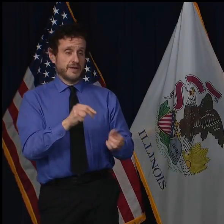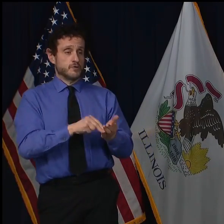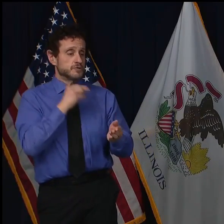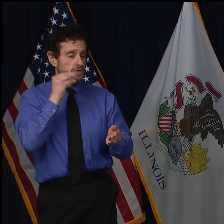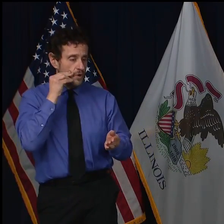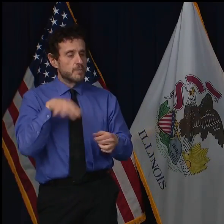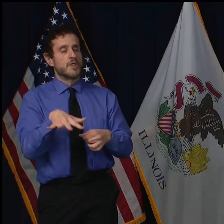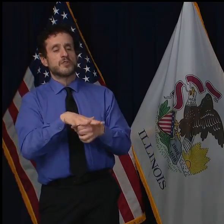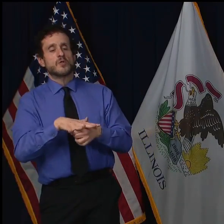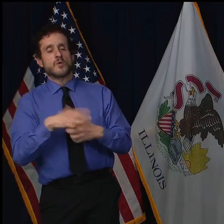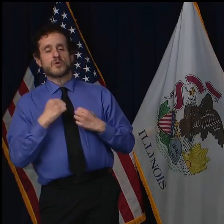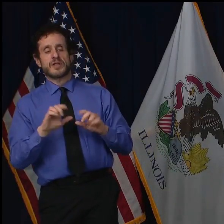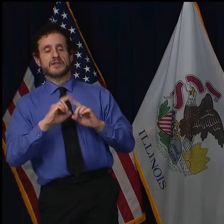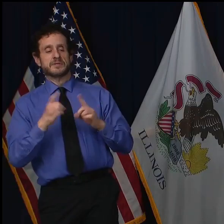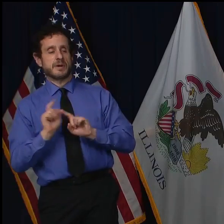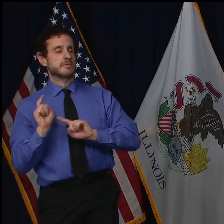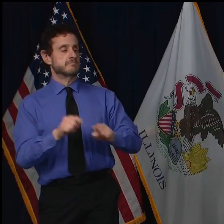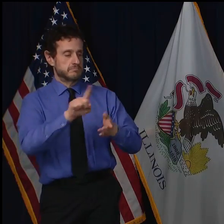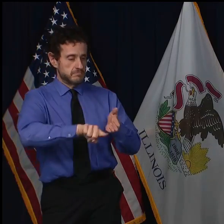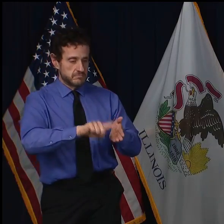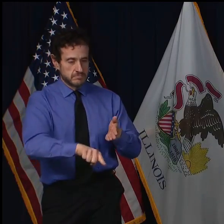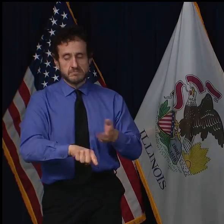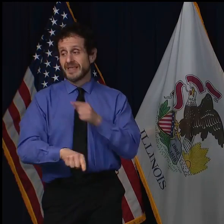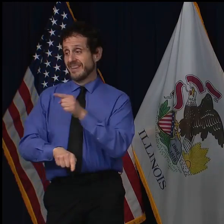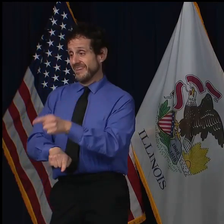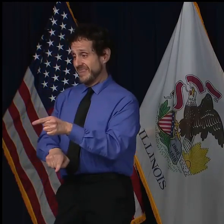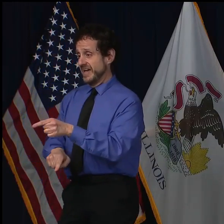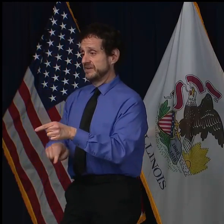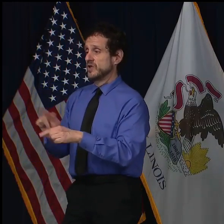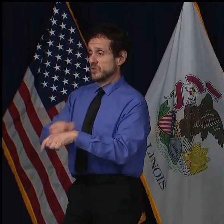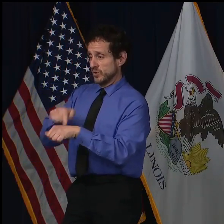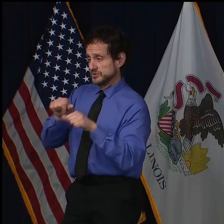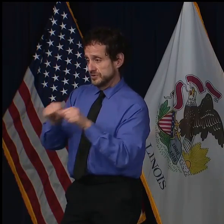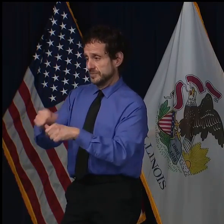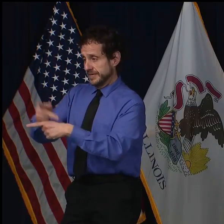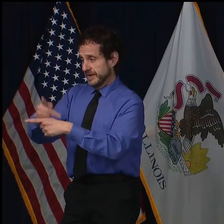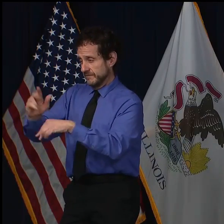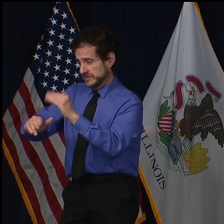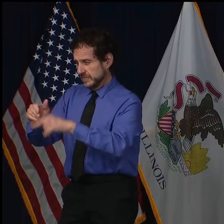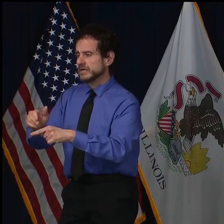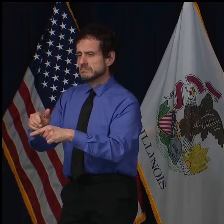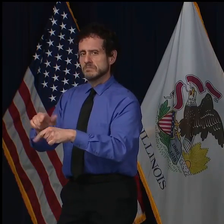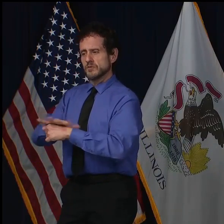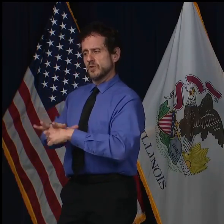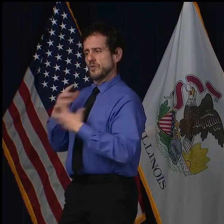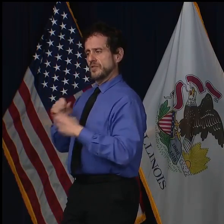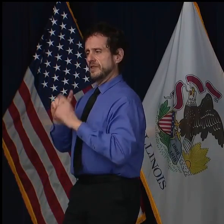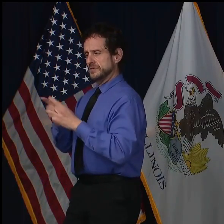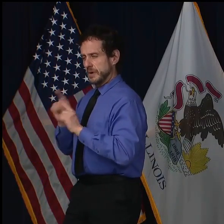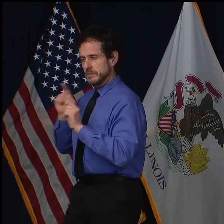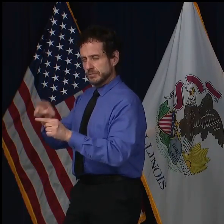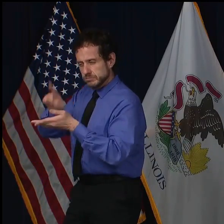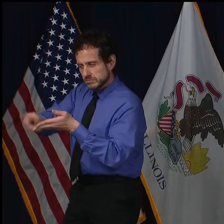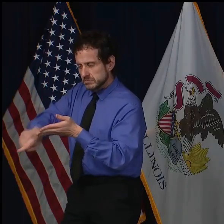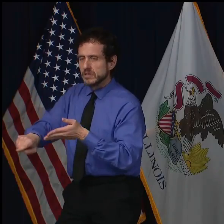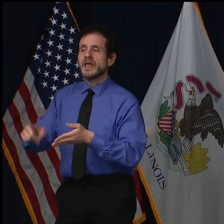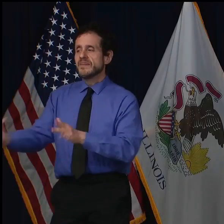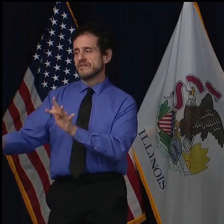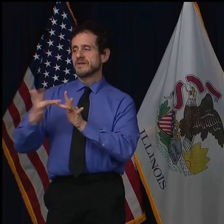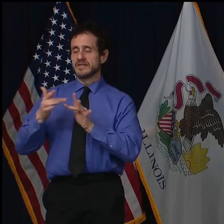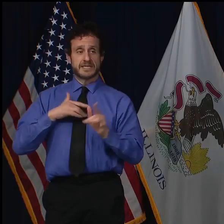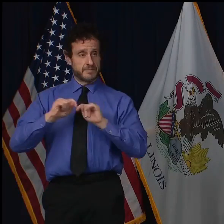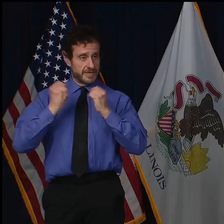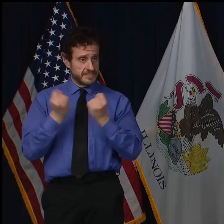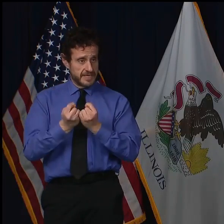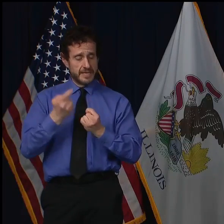I trust that if additional assistance was needed, that they have contacted my team, and that the assistance, guidance, we